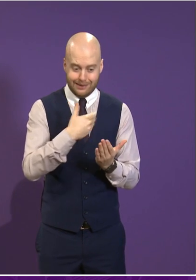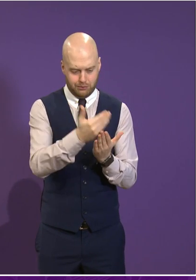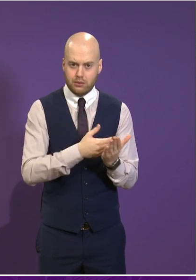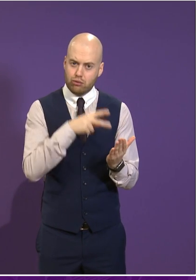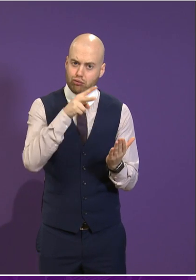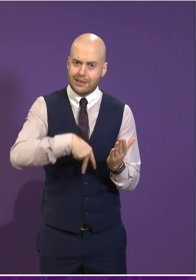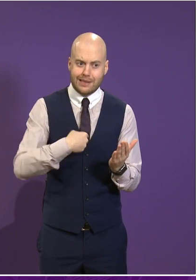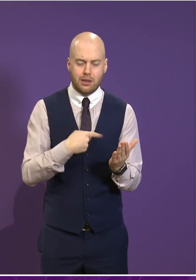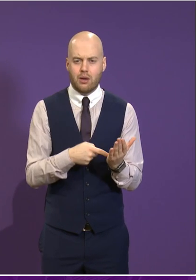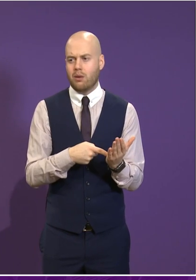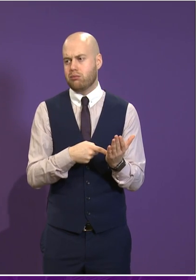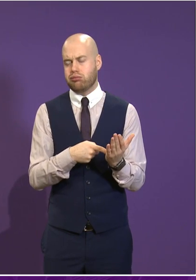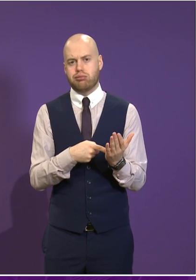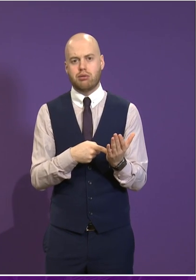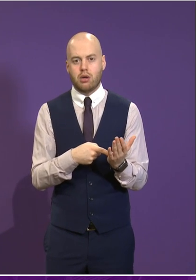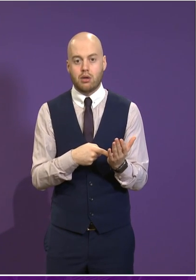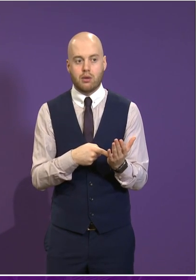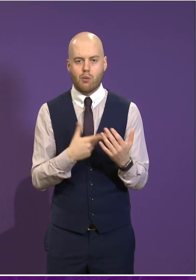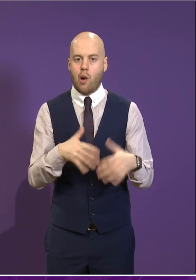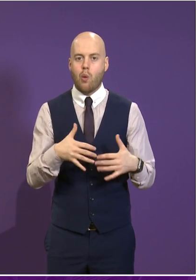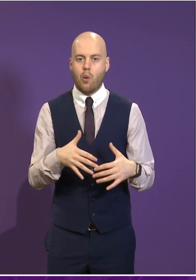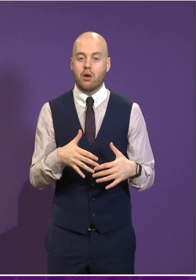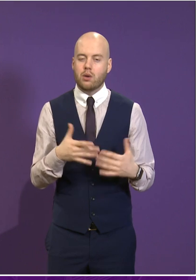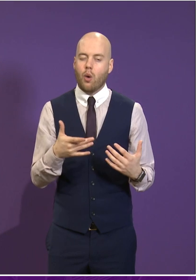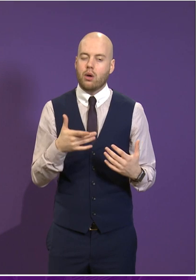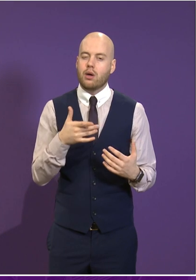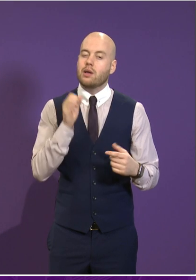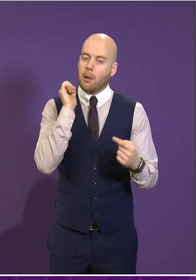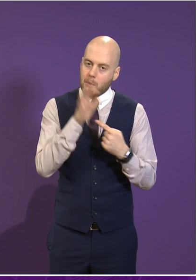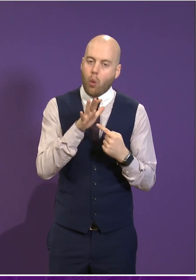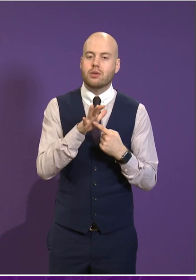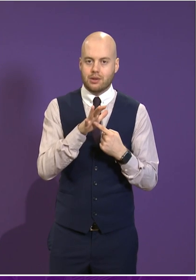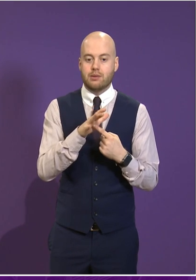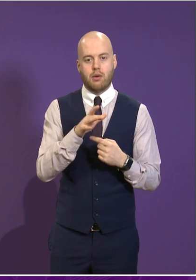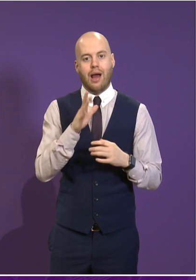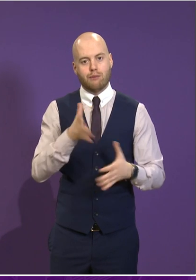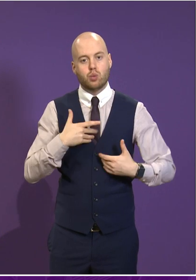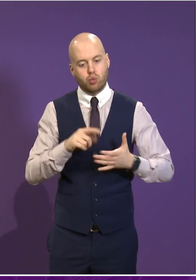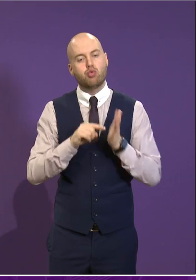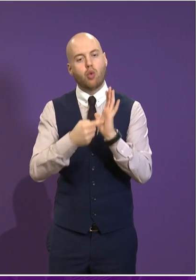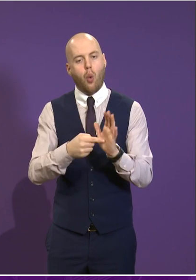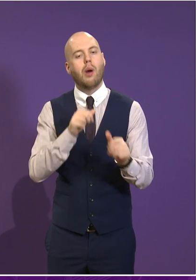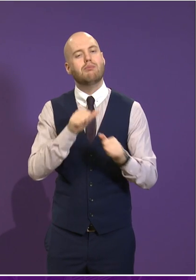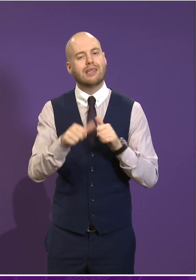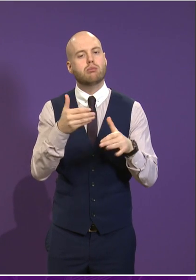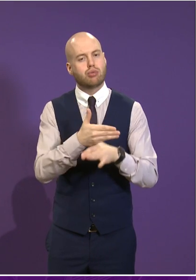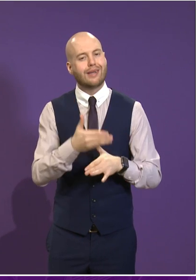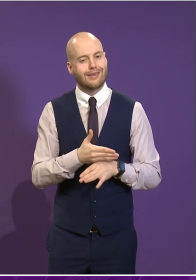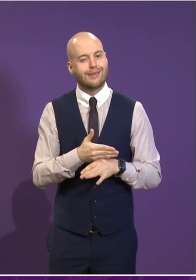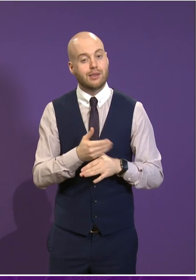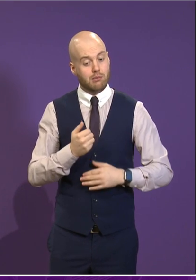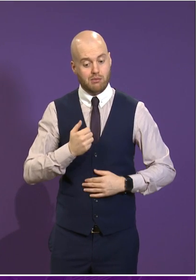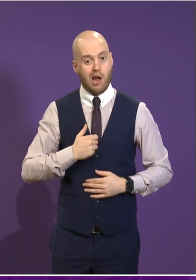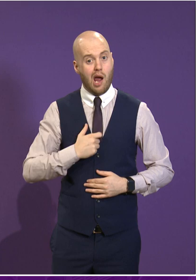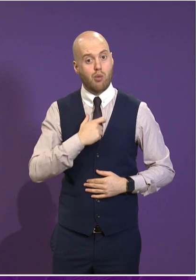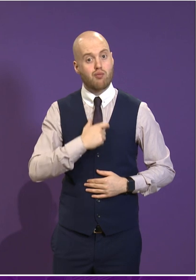what's happening in the refectory and things like that's important too, and we need to encourage best practice in that too. But our role is, I think,